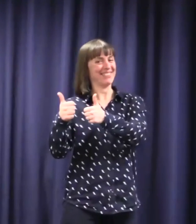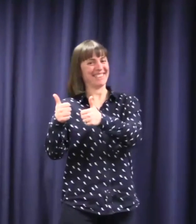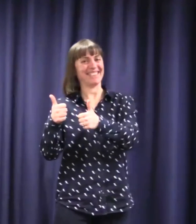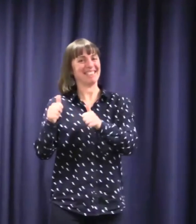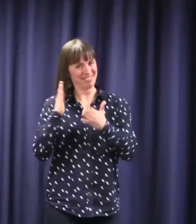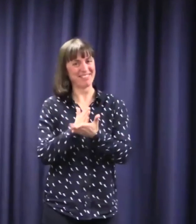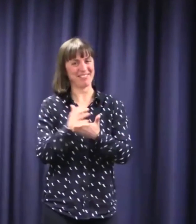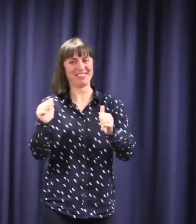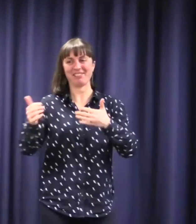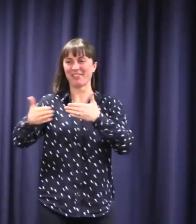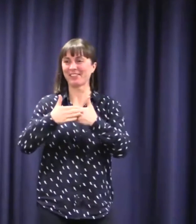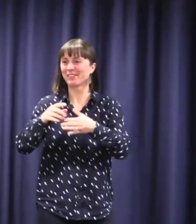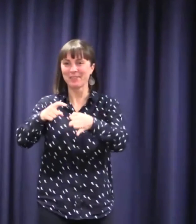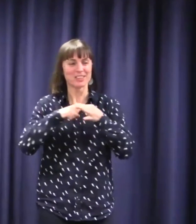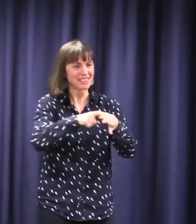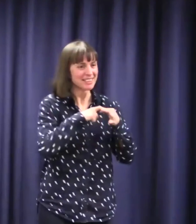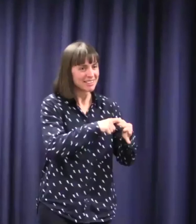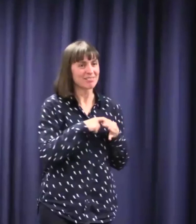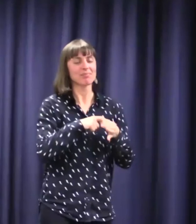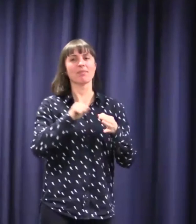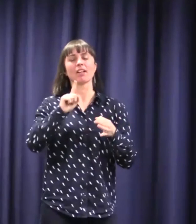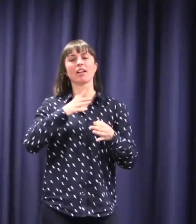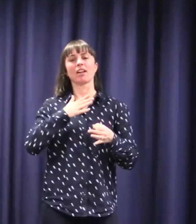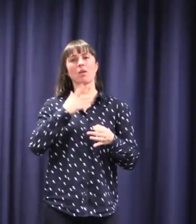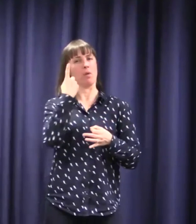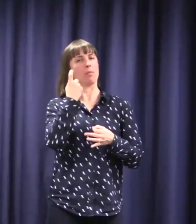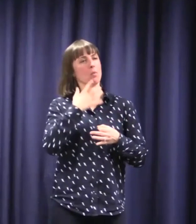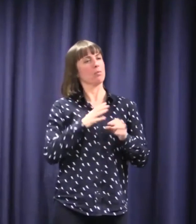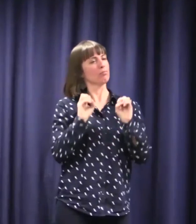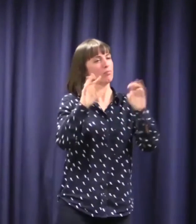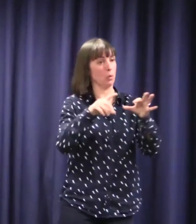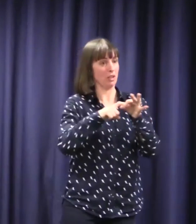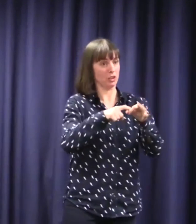No more questions, Julie? Great.